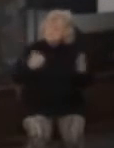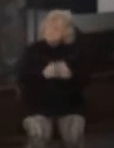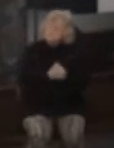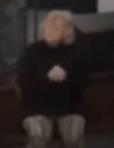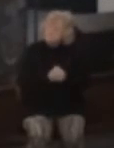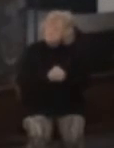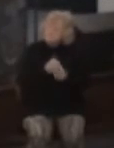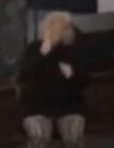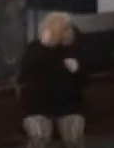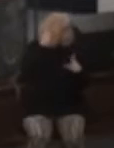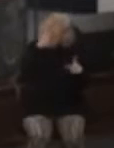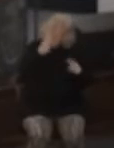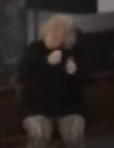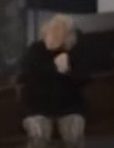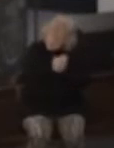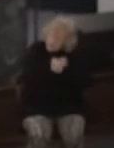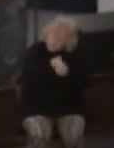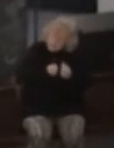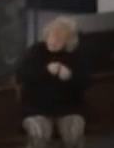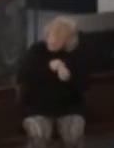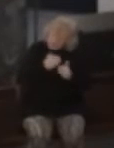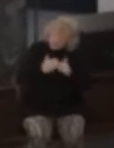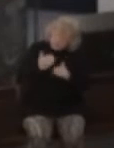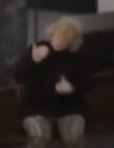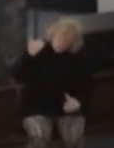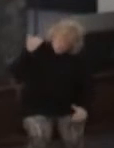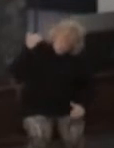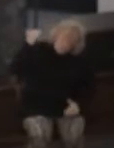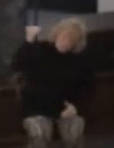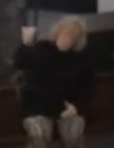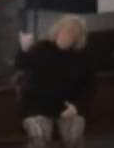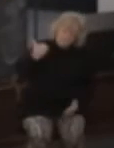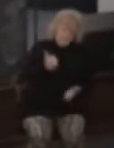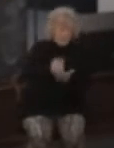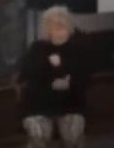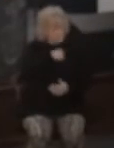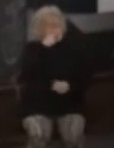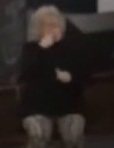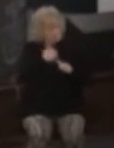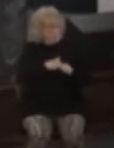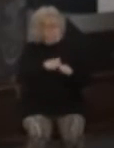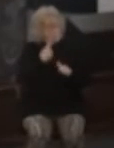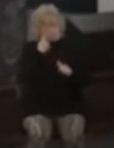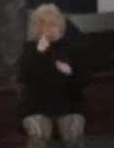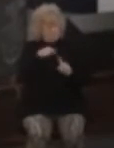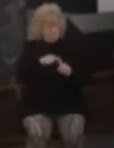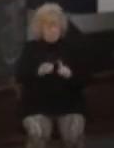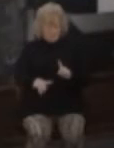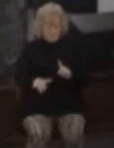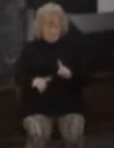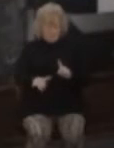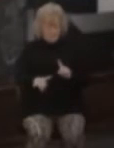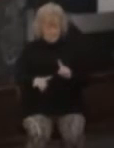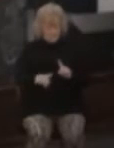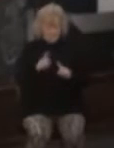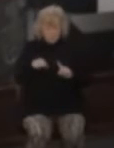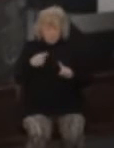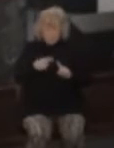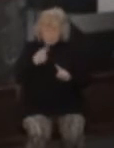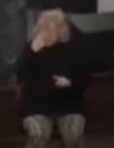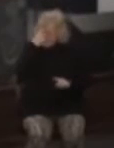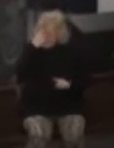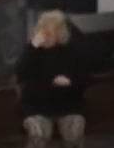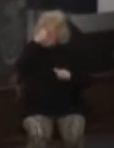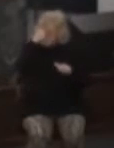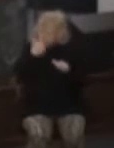Father, you love us so much. Help us to remember that. Help us to think of that, because every time we do, every time we